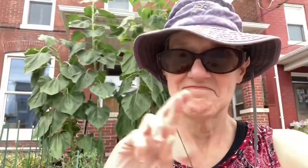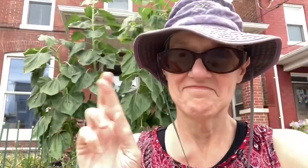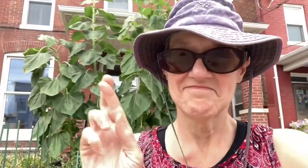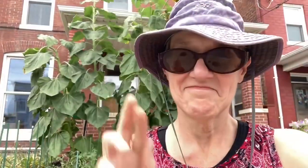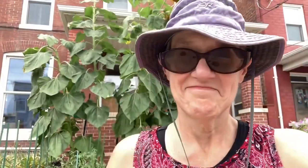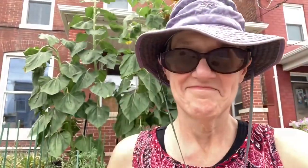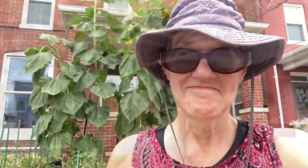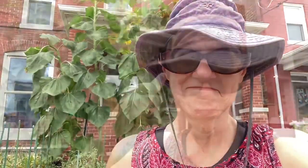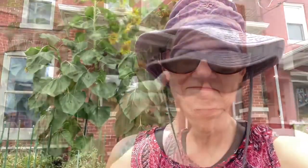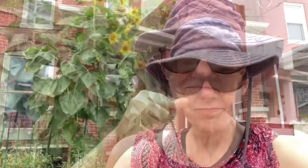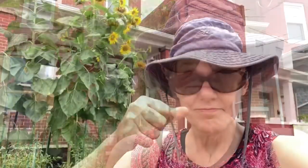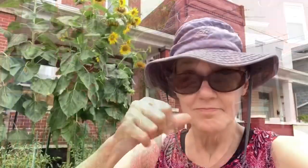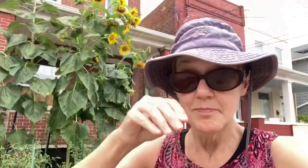They are ready.